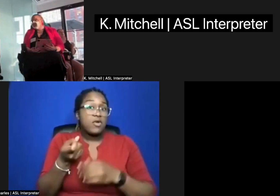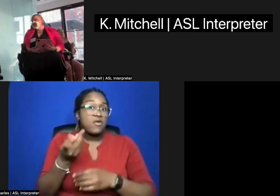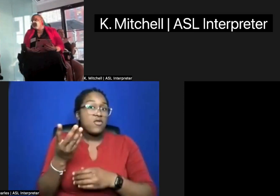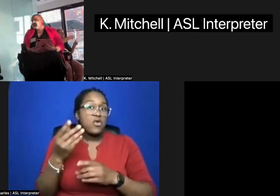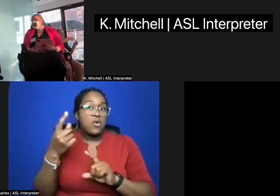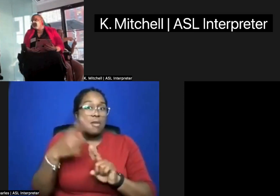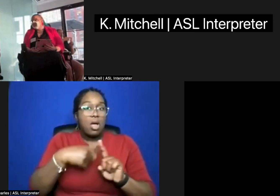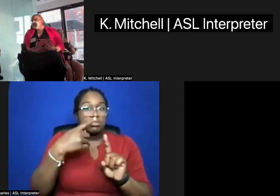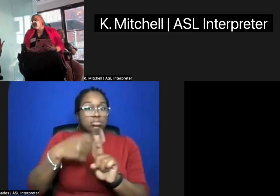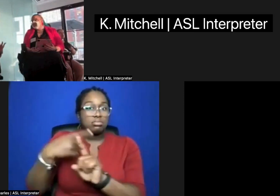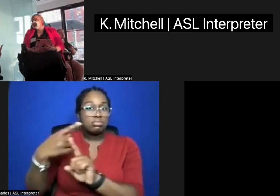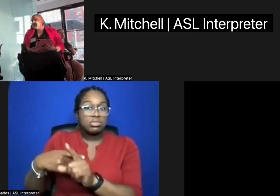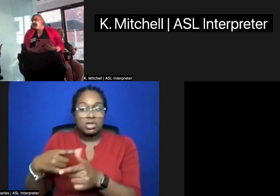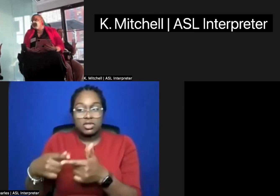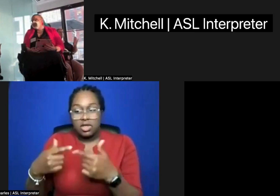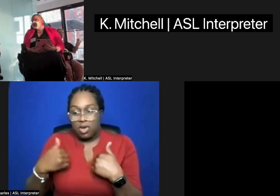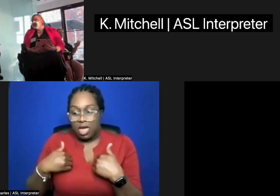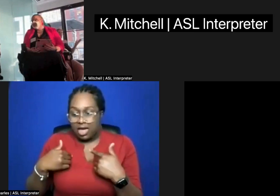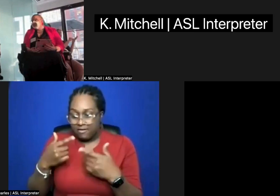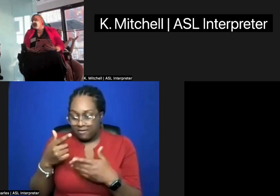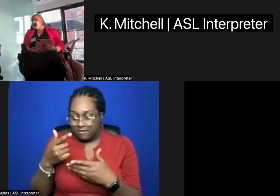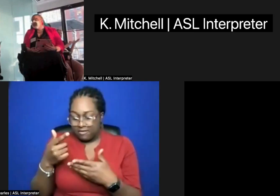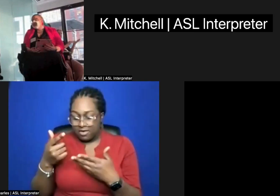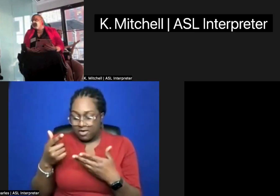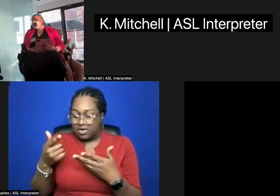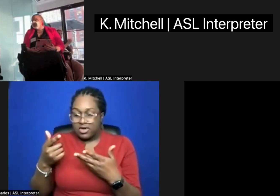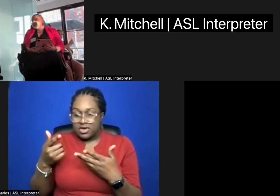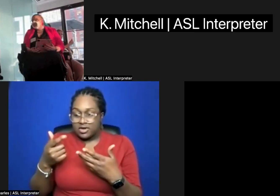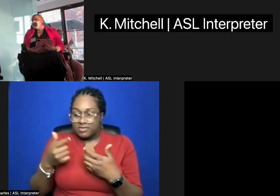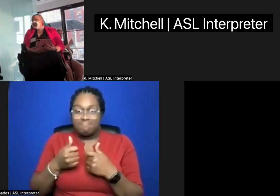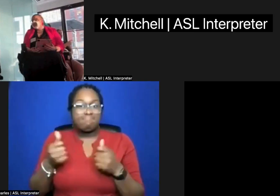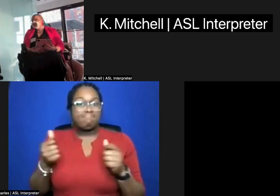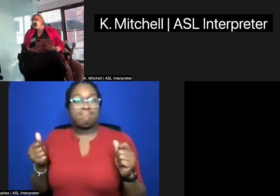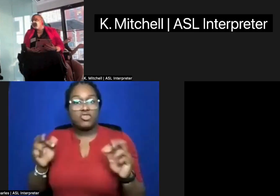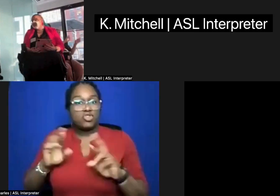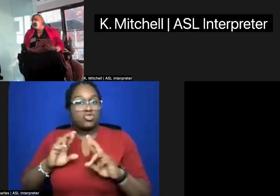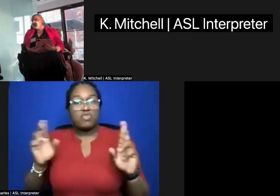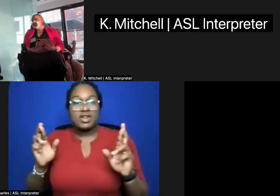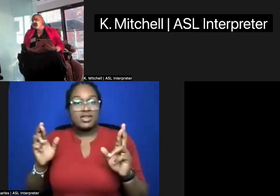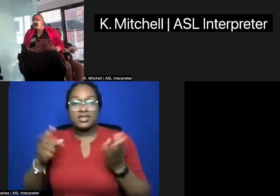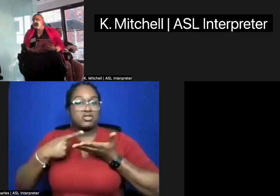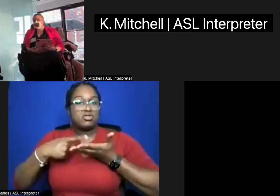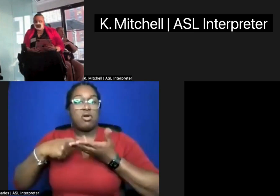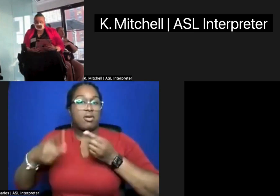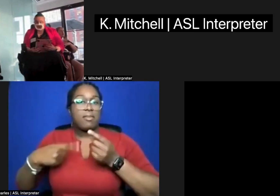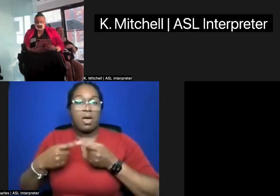you know what happened. So when you are ready to come forward, you have that there.